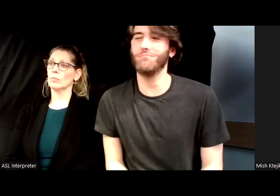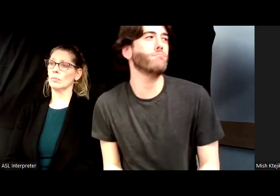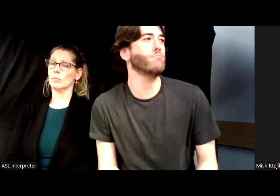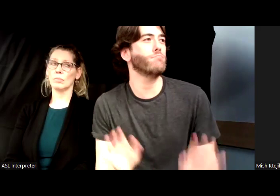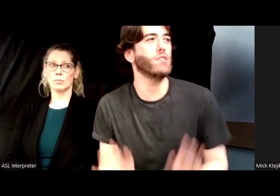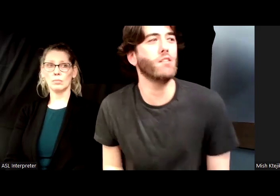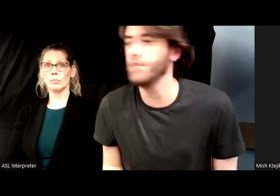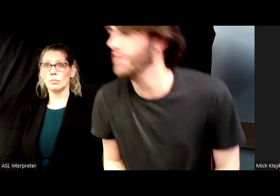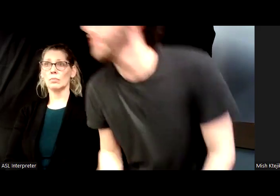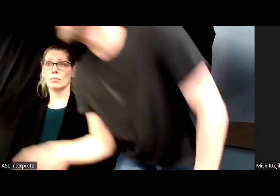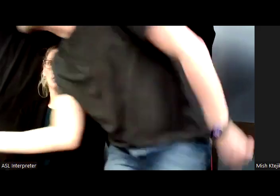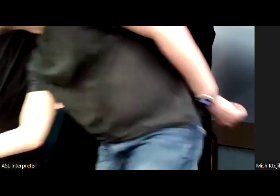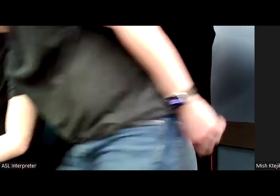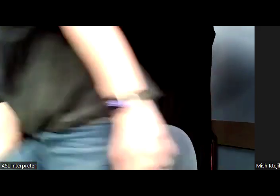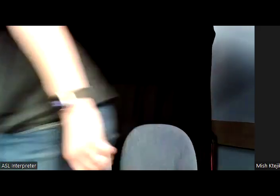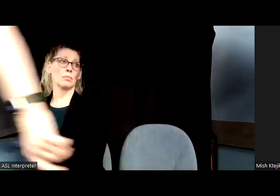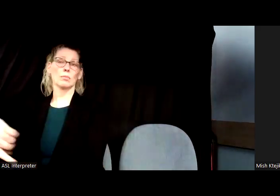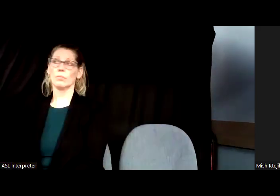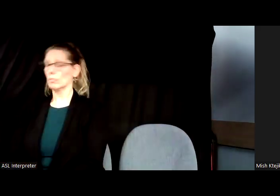RID, but that's just individual.